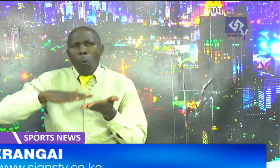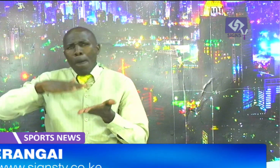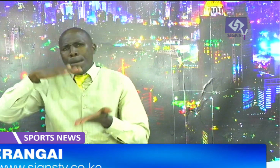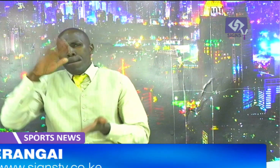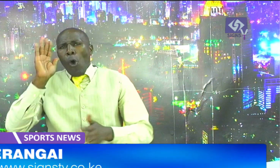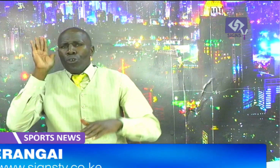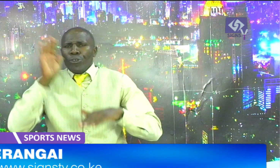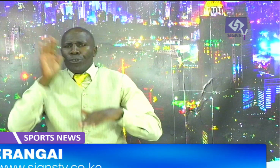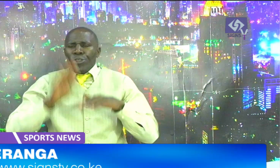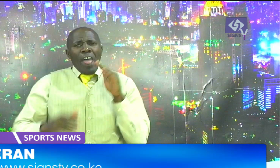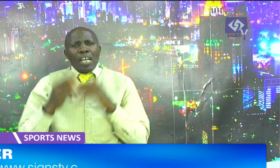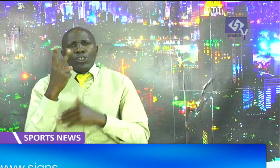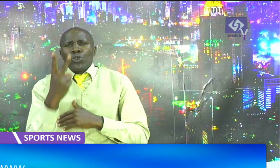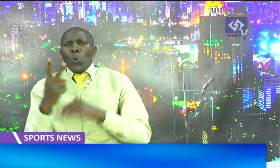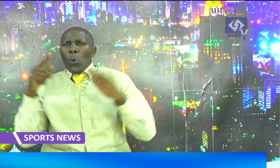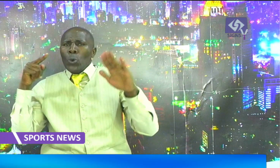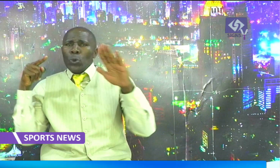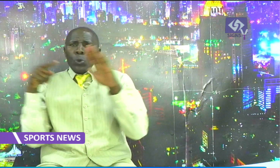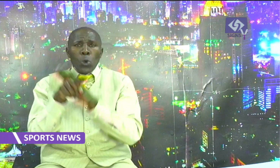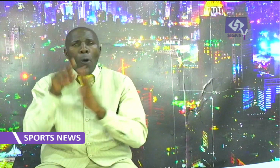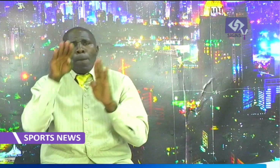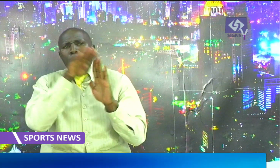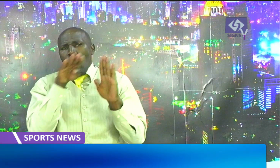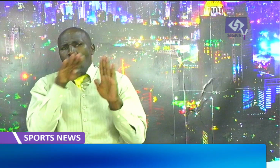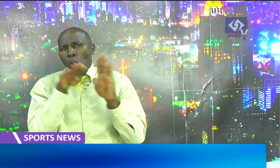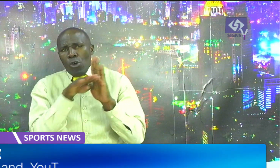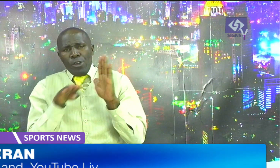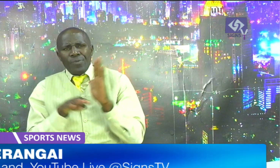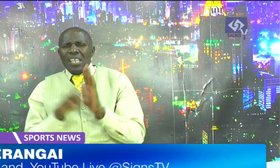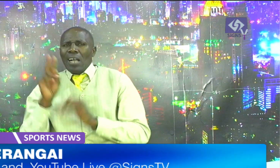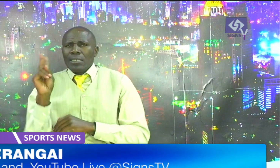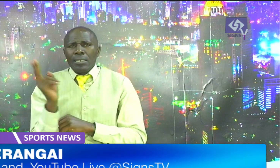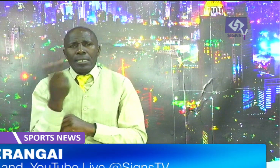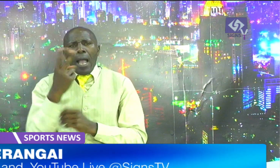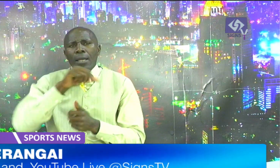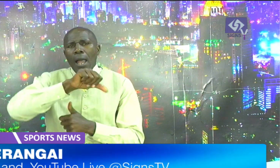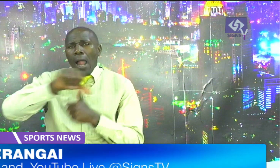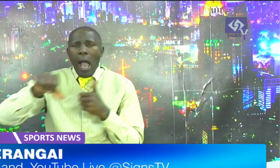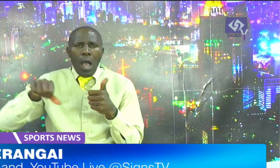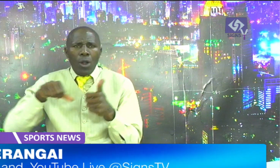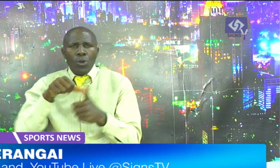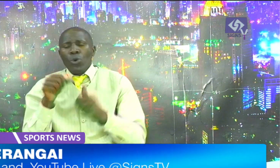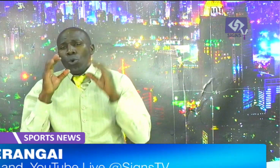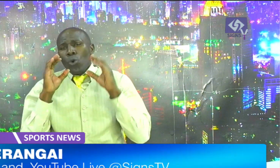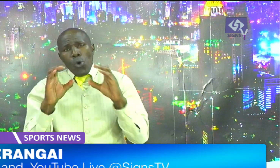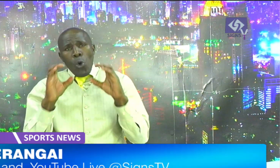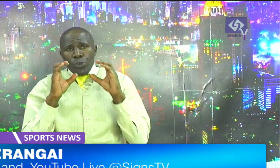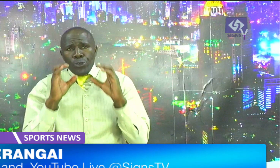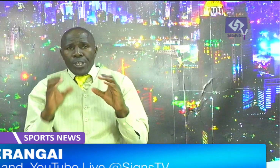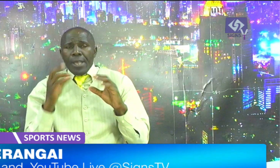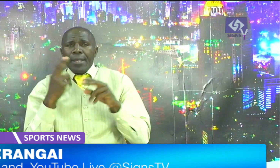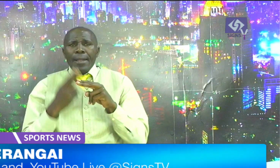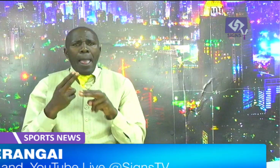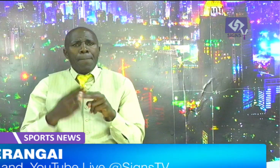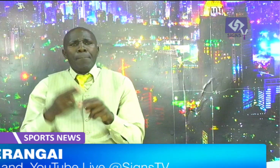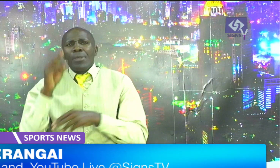Cameroon Indomitables Lioness got their advantage in the first leg played in Doha